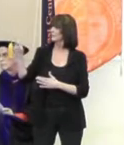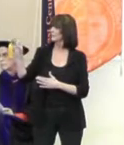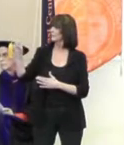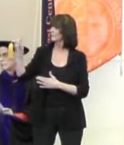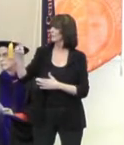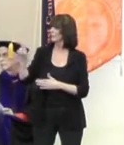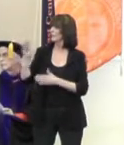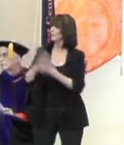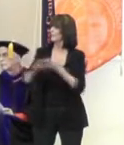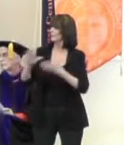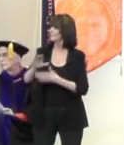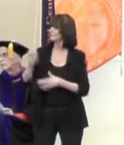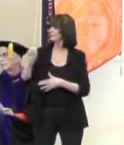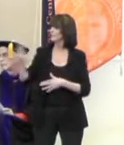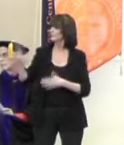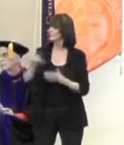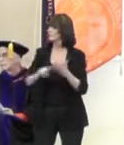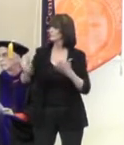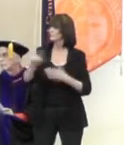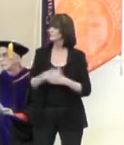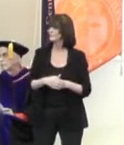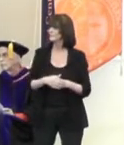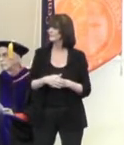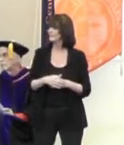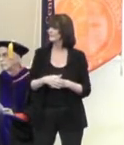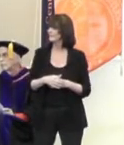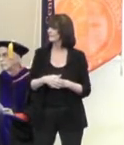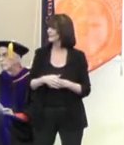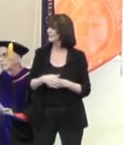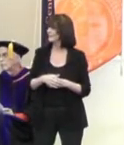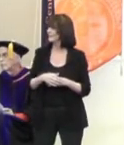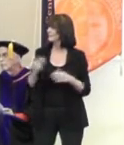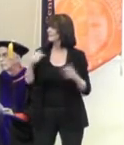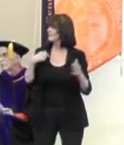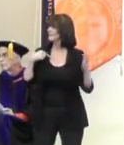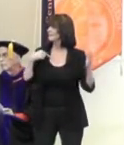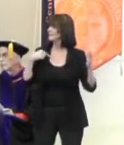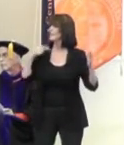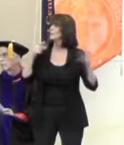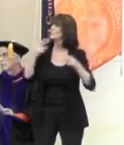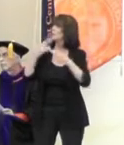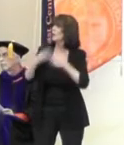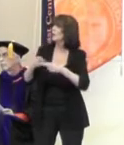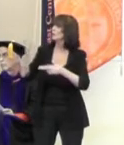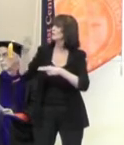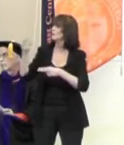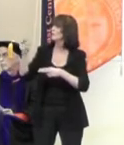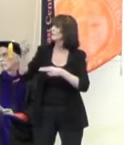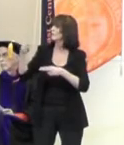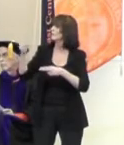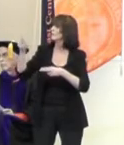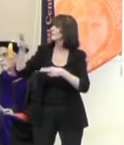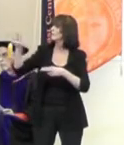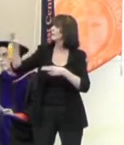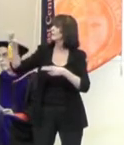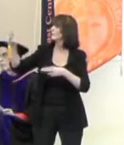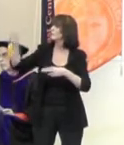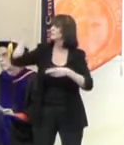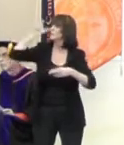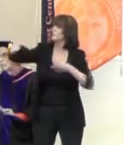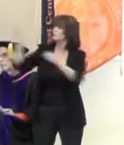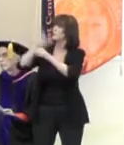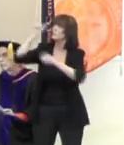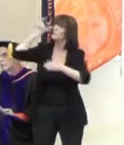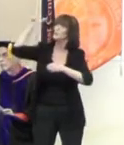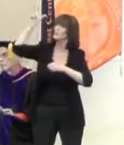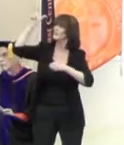campus of Southwestern University, I call it a harvest moon. Of course, it was in May, but it was a harvest moon.